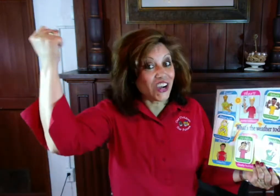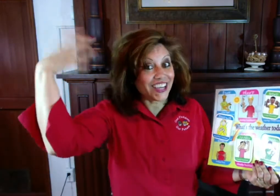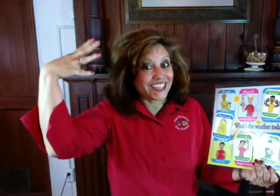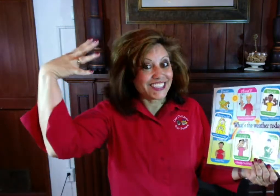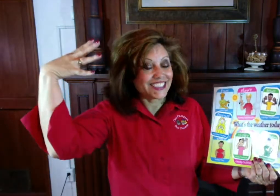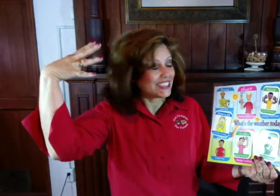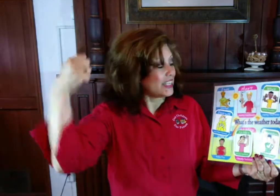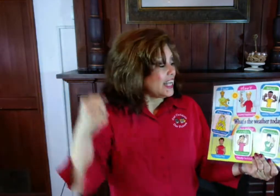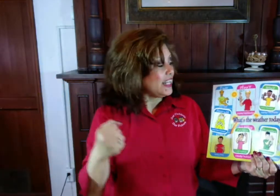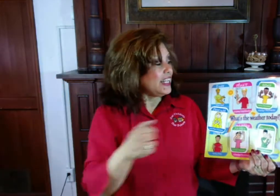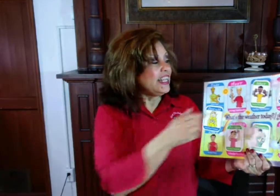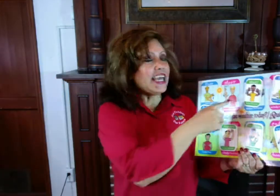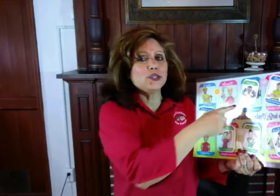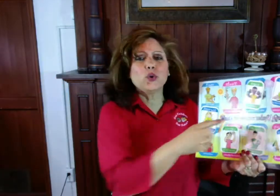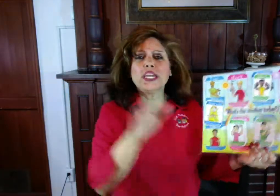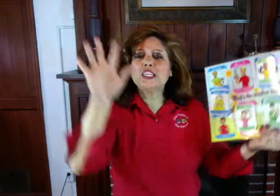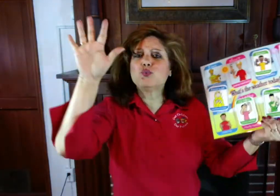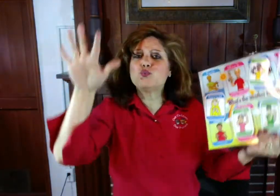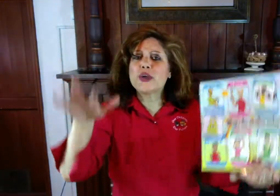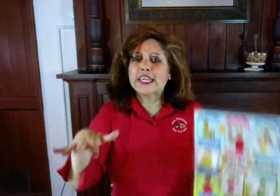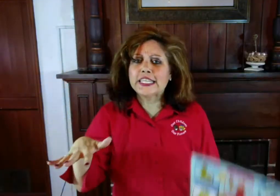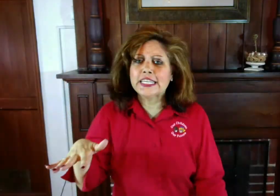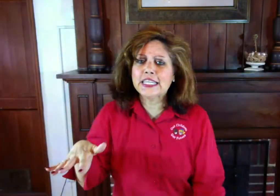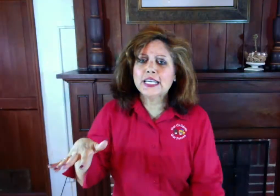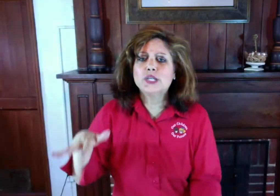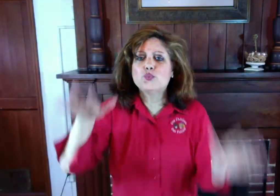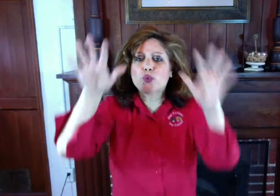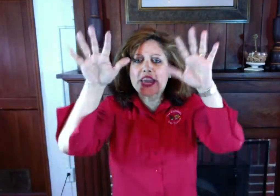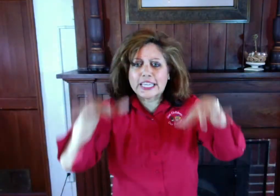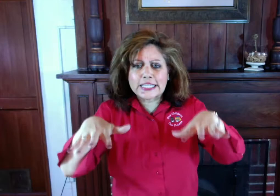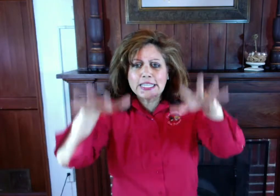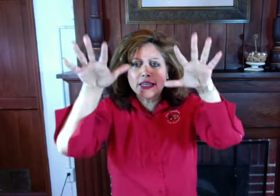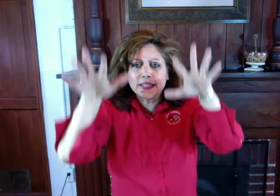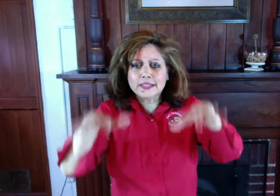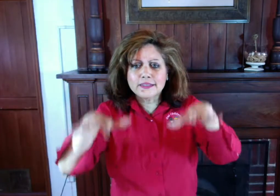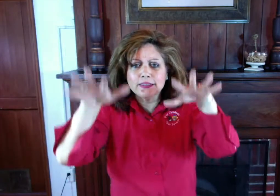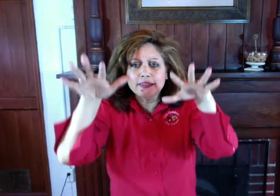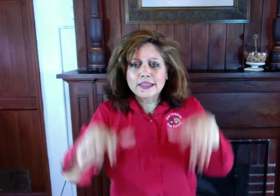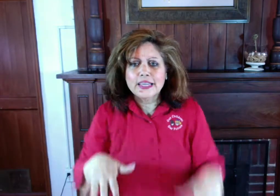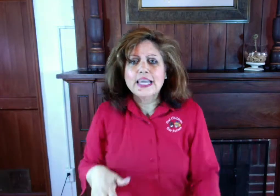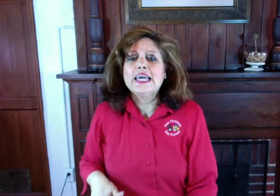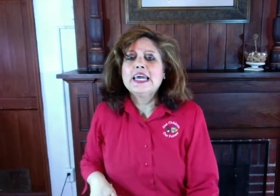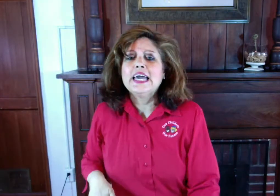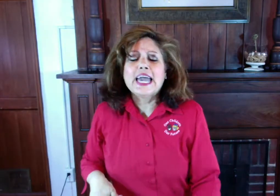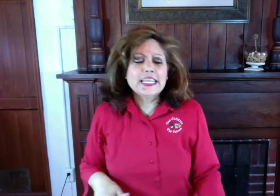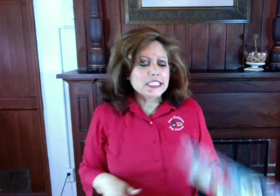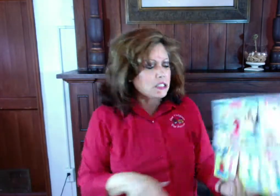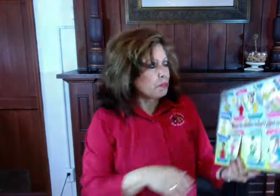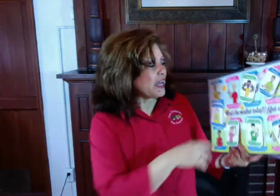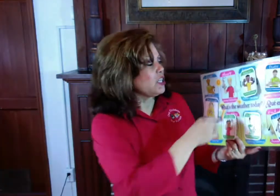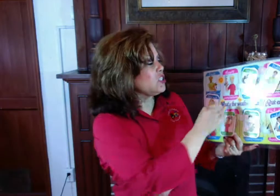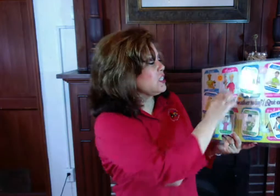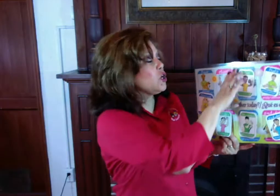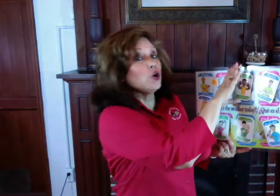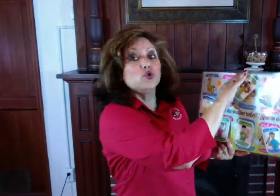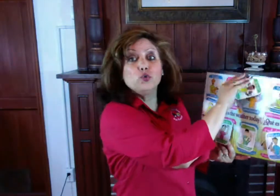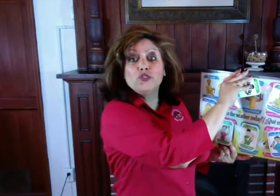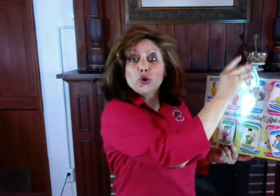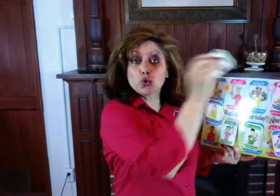Sunshine. Then the next one is raining, rain. And in Spanish is lluvioso.